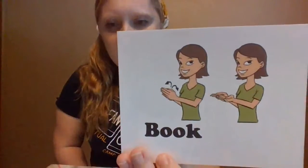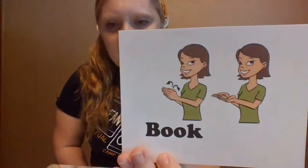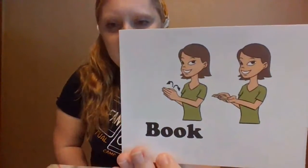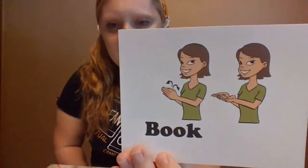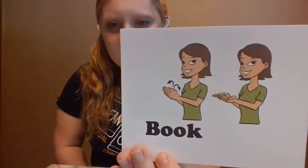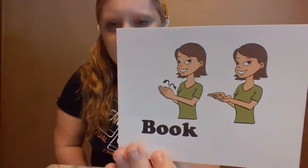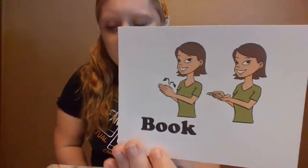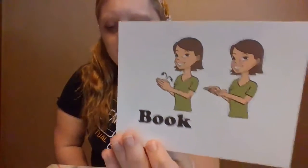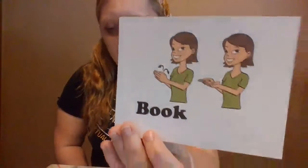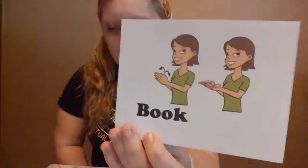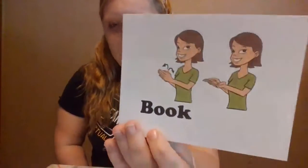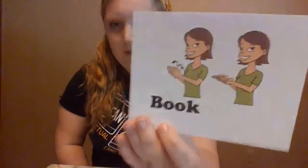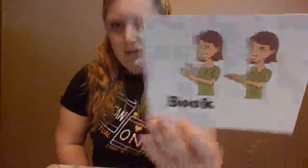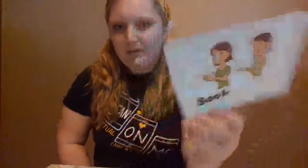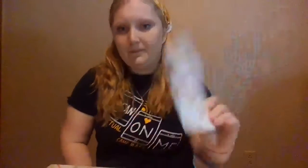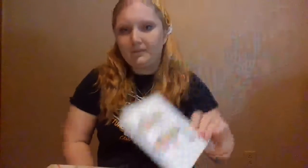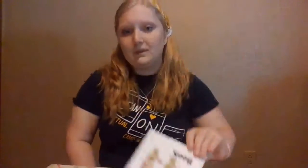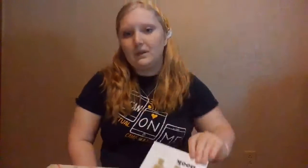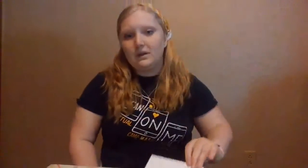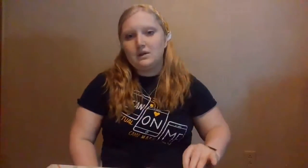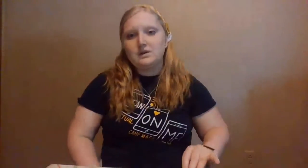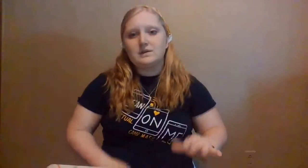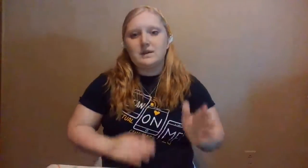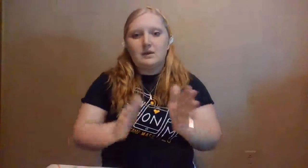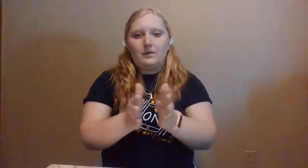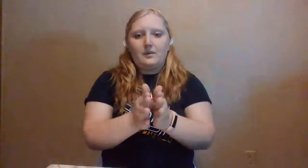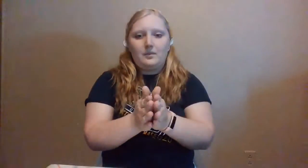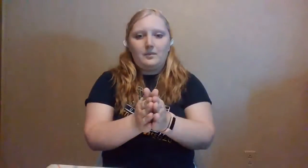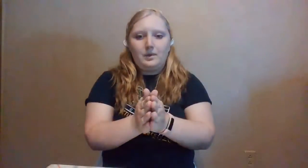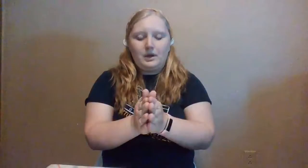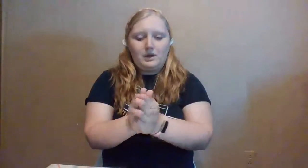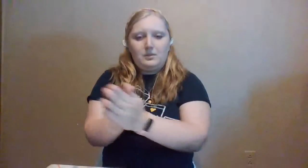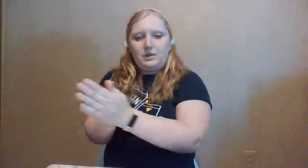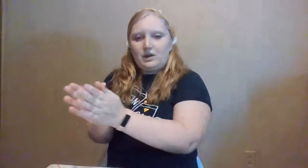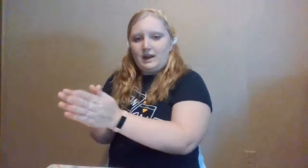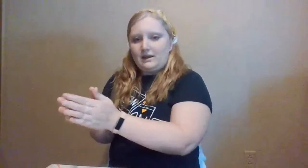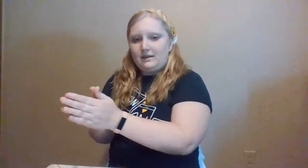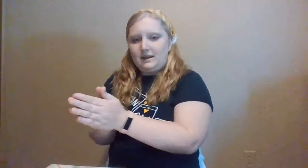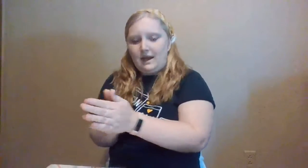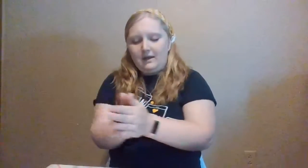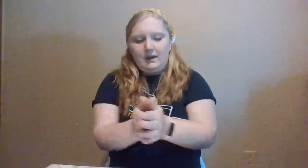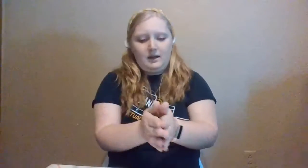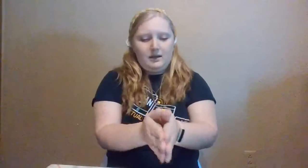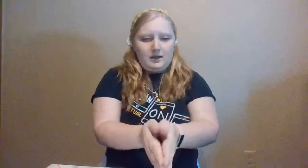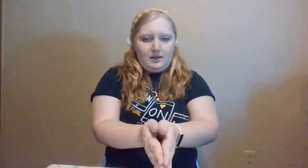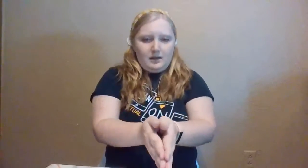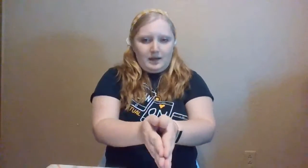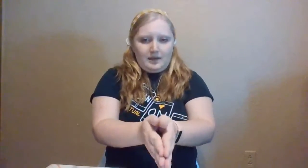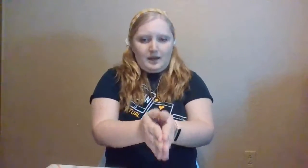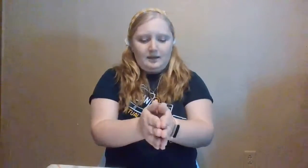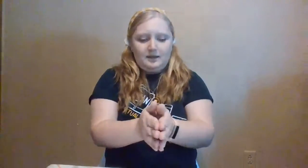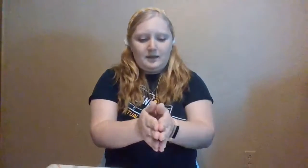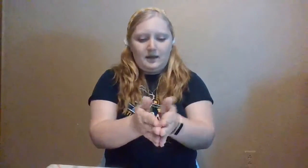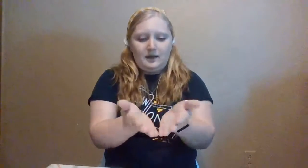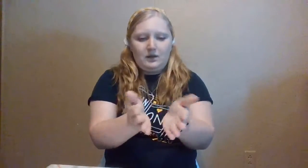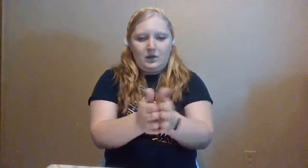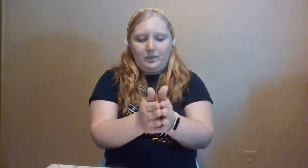sign is book. So, book, you put your hands together like this, and then you open